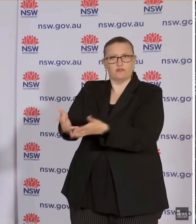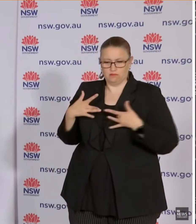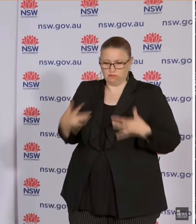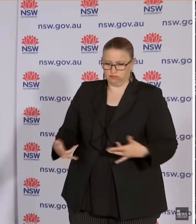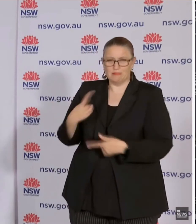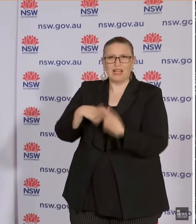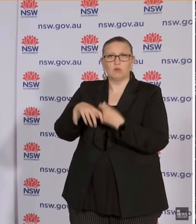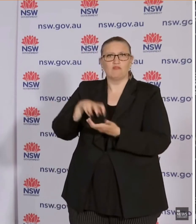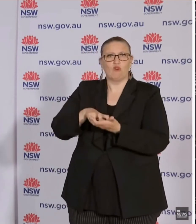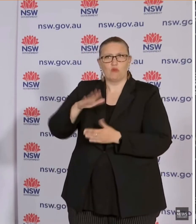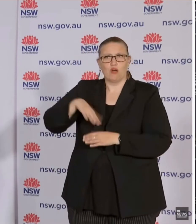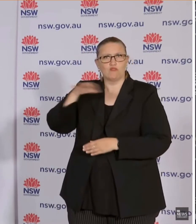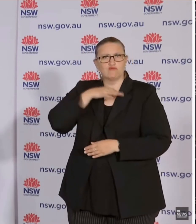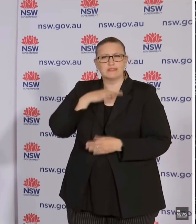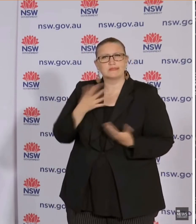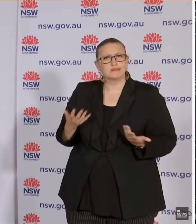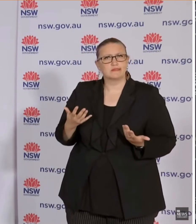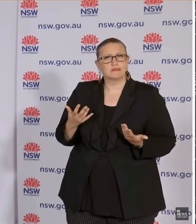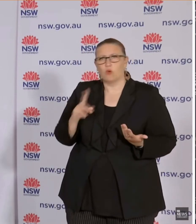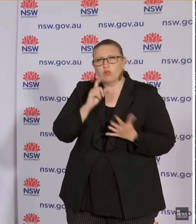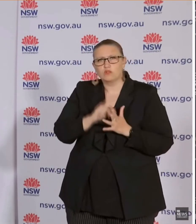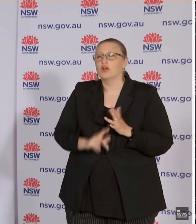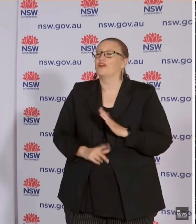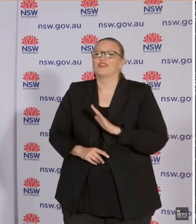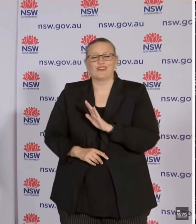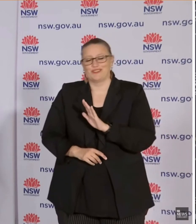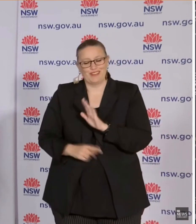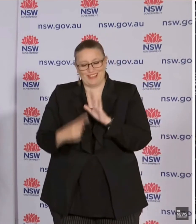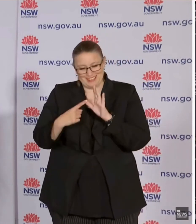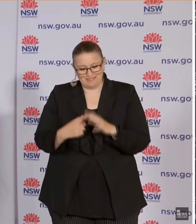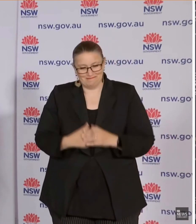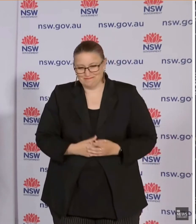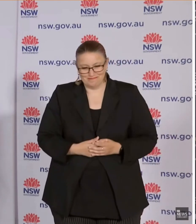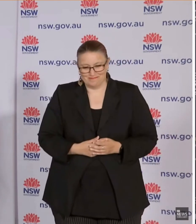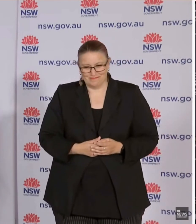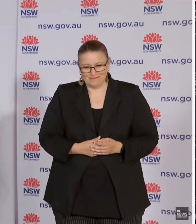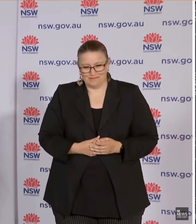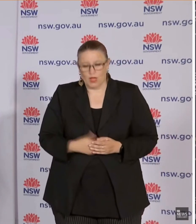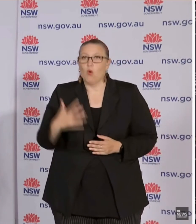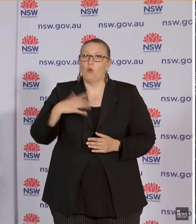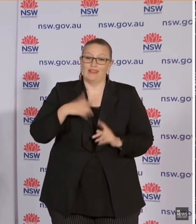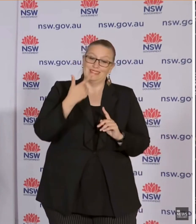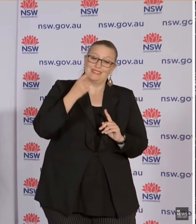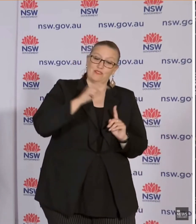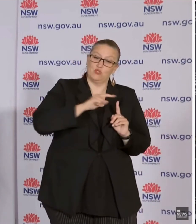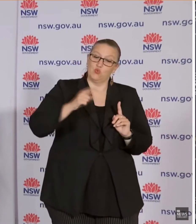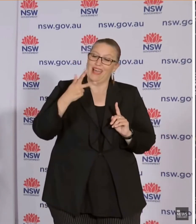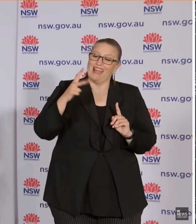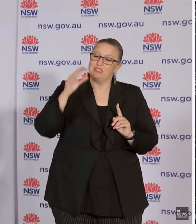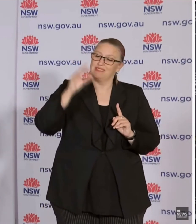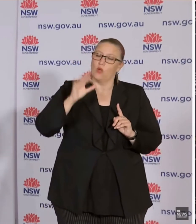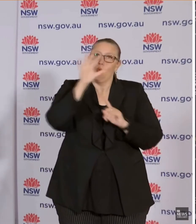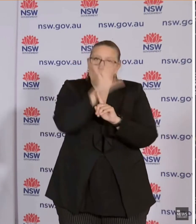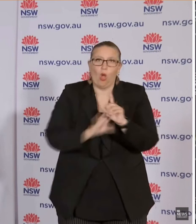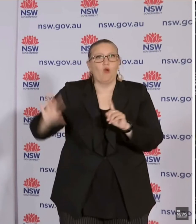vulnerable communities exposed if you hit this 70 and 80%? Actually, I think what the Premier said was we're aiming to try and get 70 to 80% right across our state. And let's deal